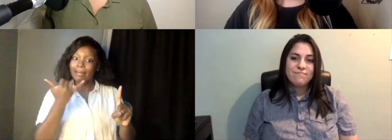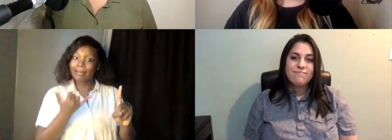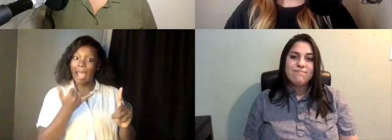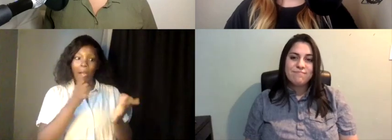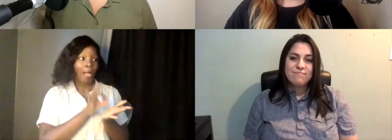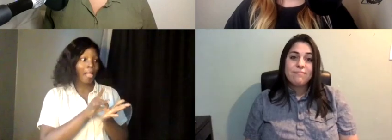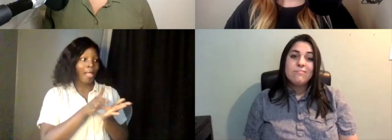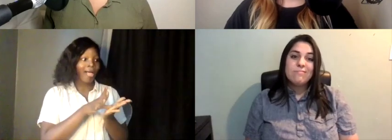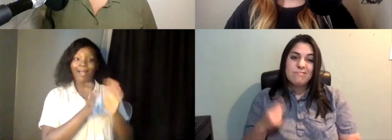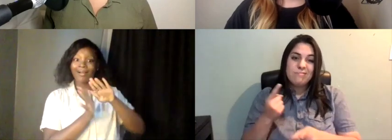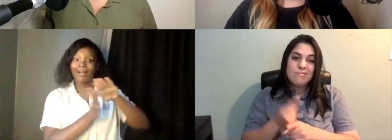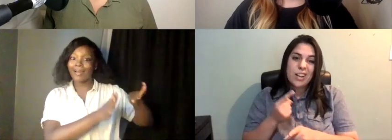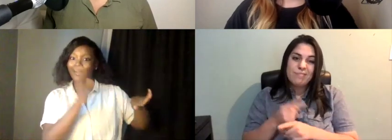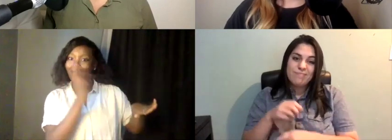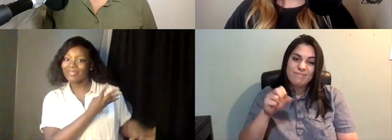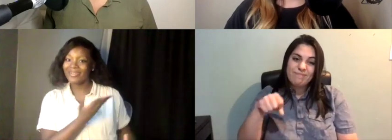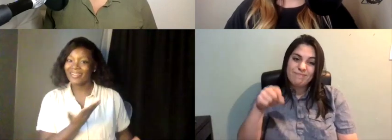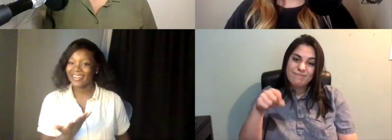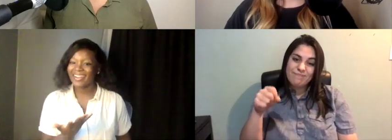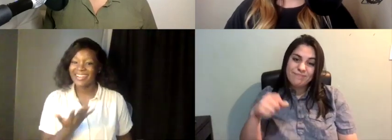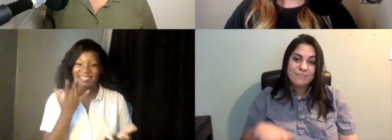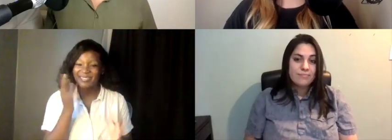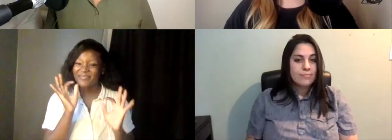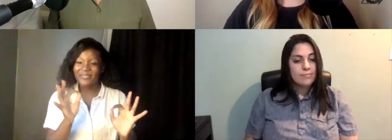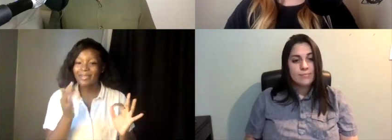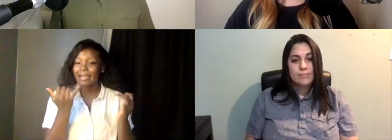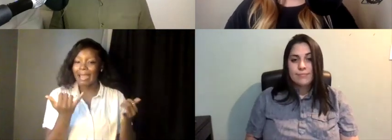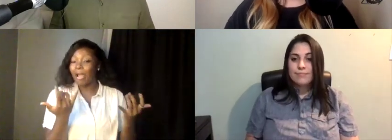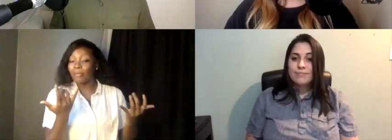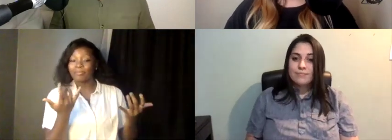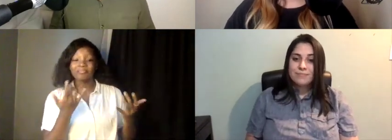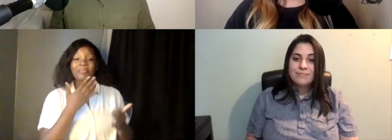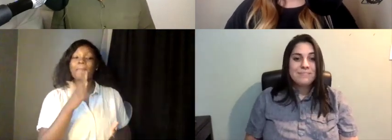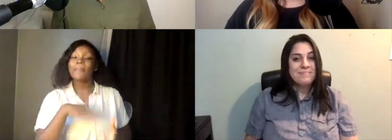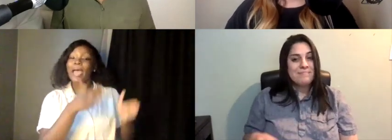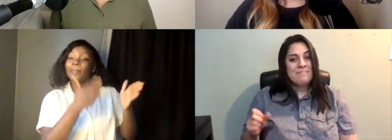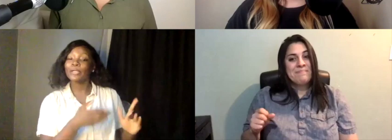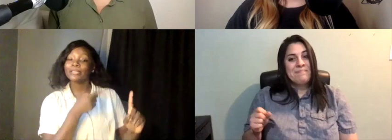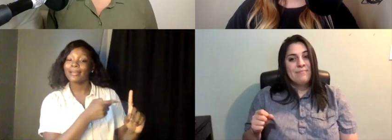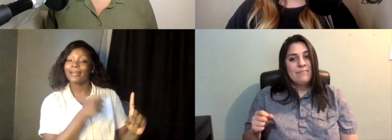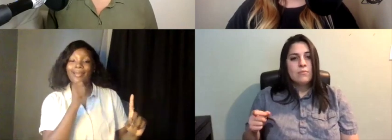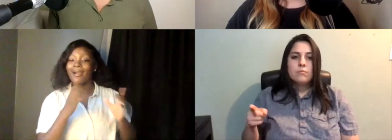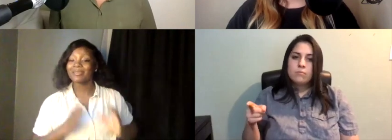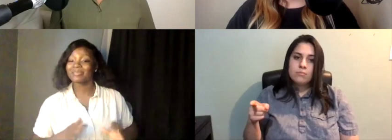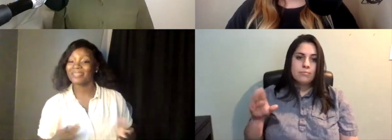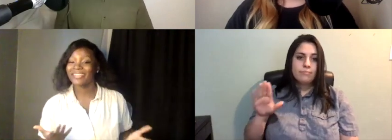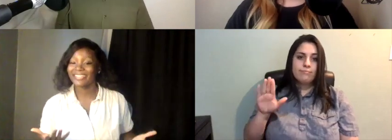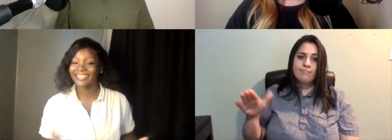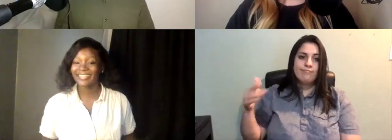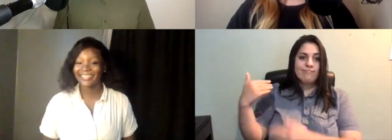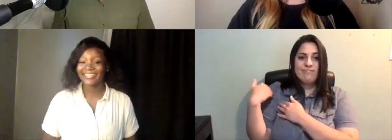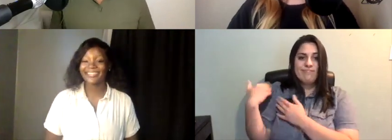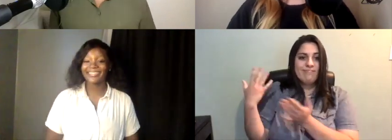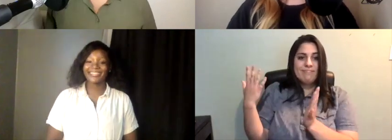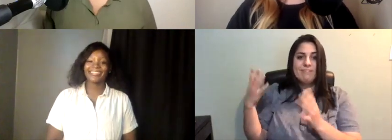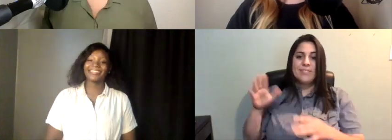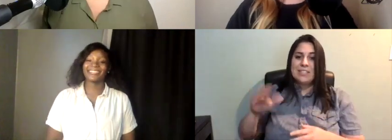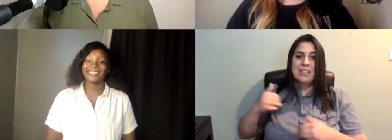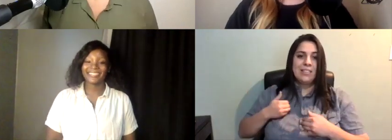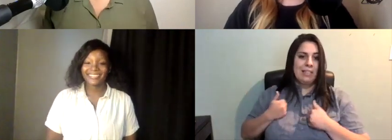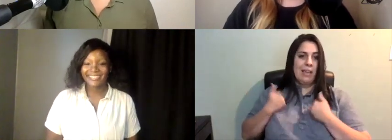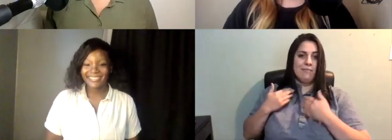So. Right. Yes. Yes. They're just a bad person now. Yeah. He has to live with that. He has to take that on, you know, through the rest of his life.